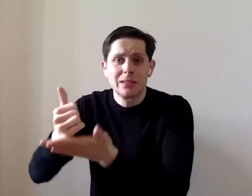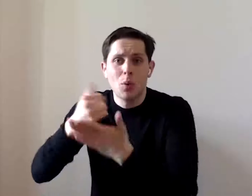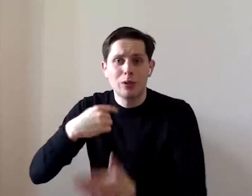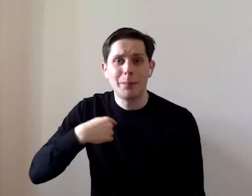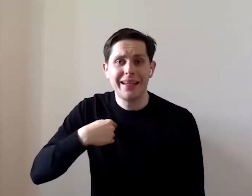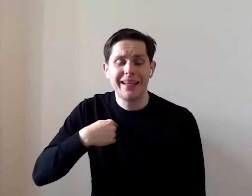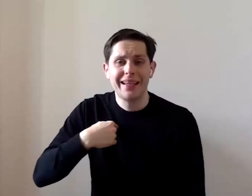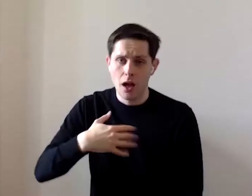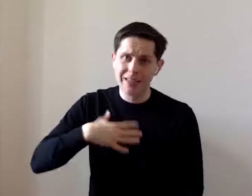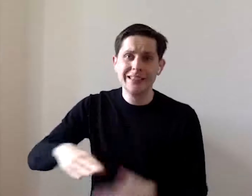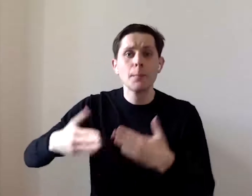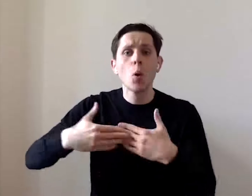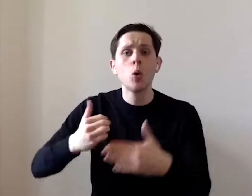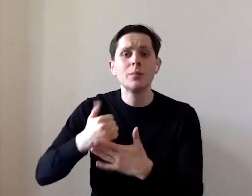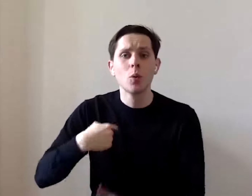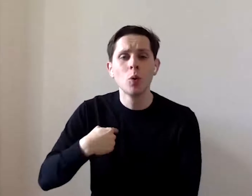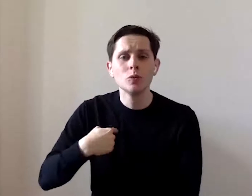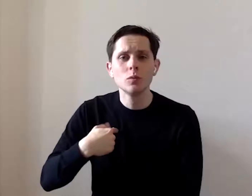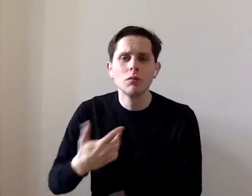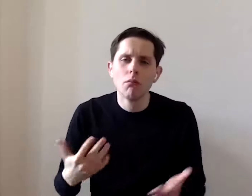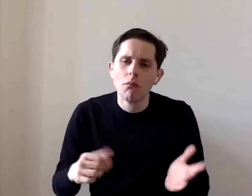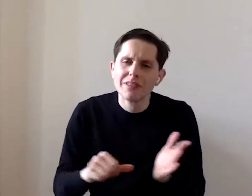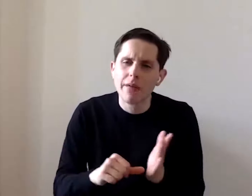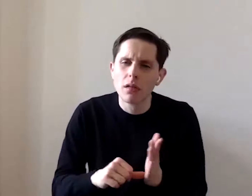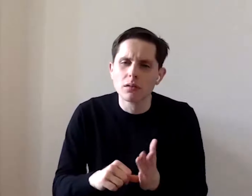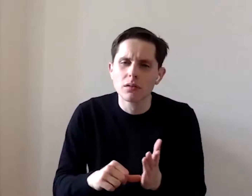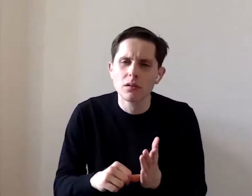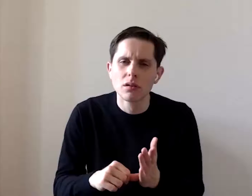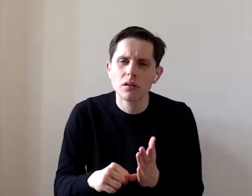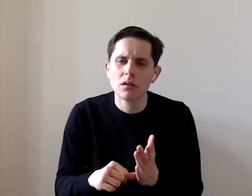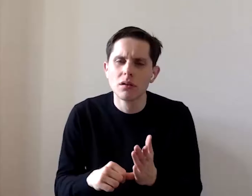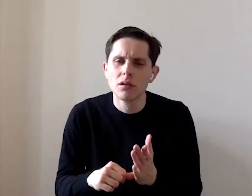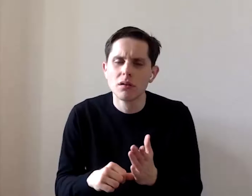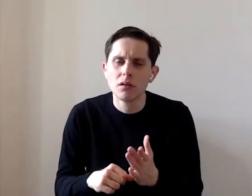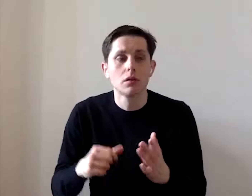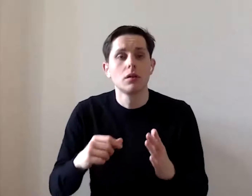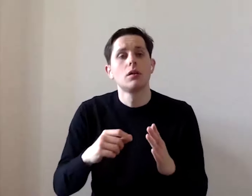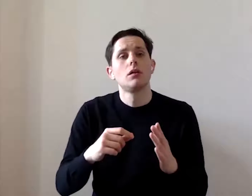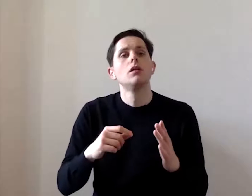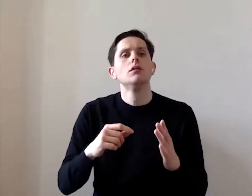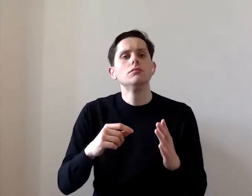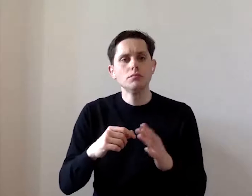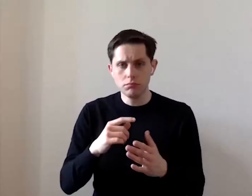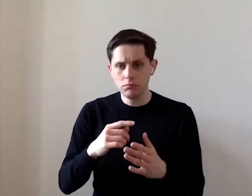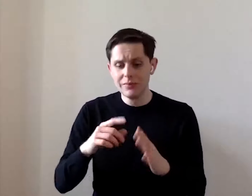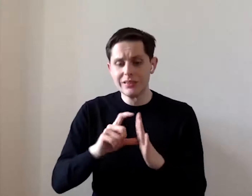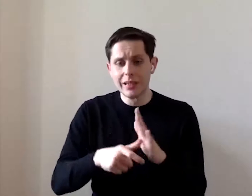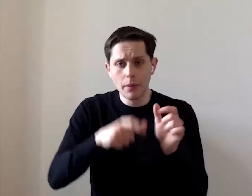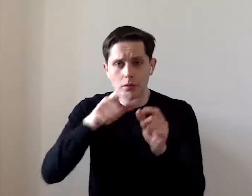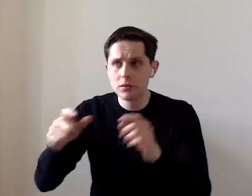place. And it's a little conflicting because, you know, that support is designed to kind of equalize